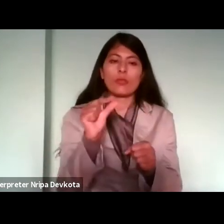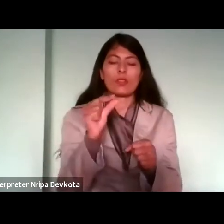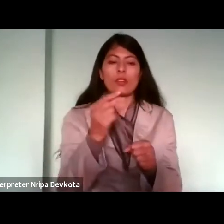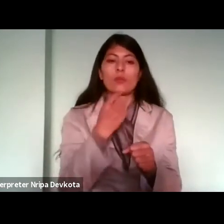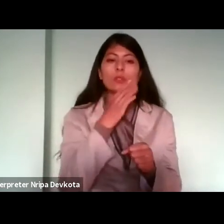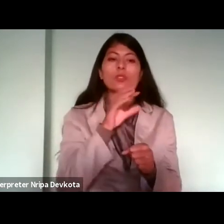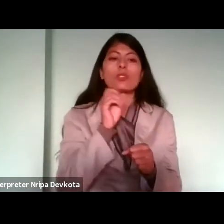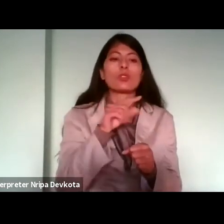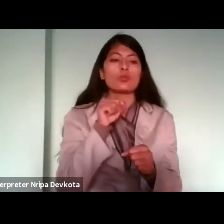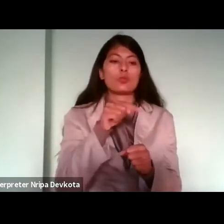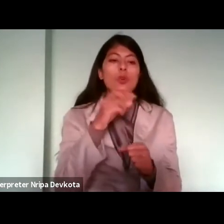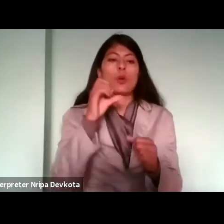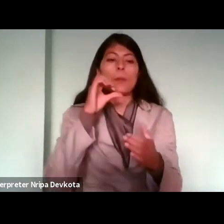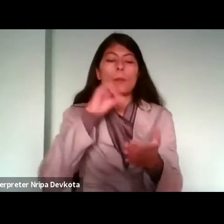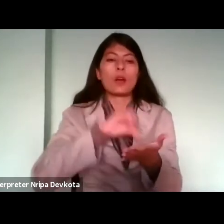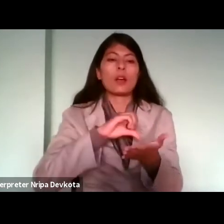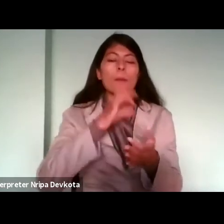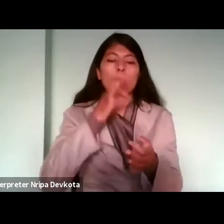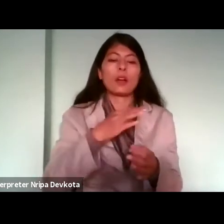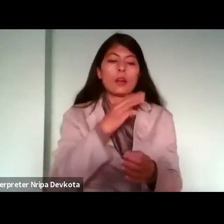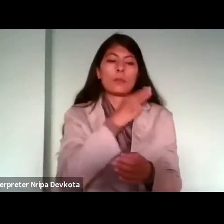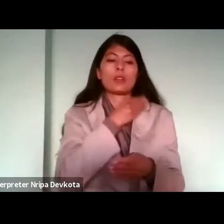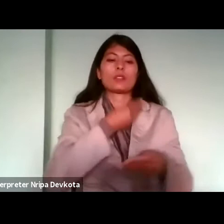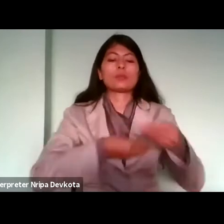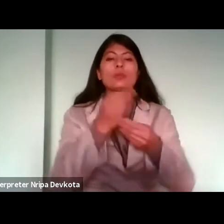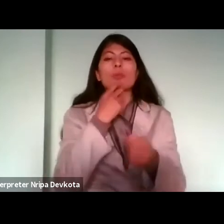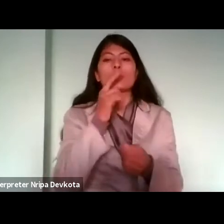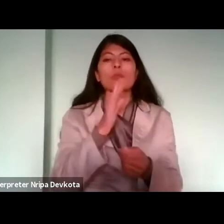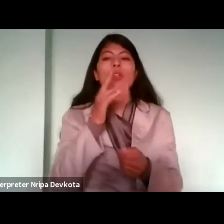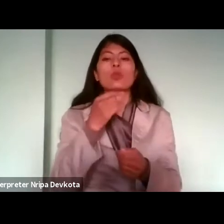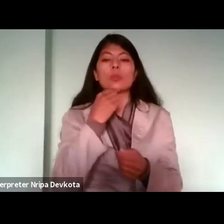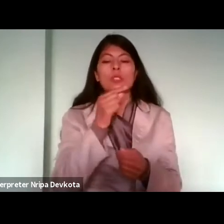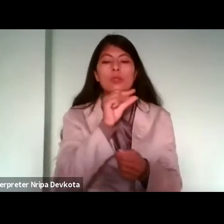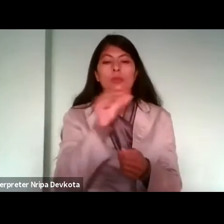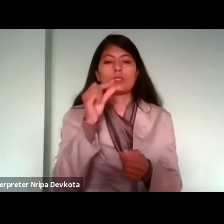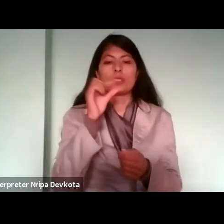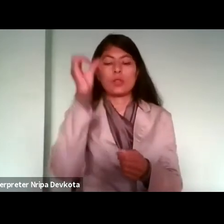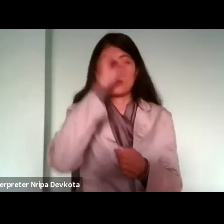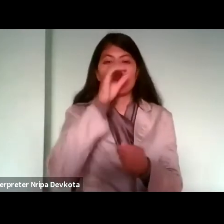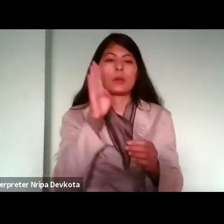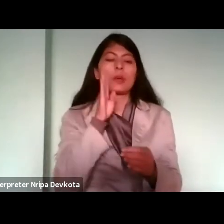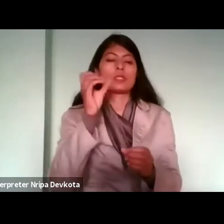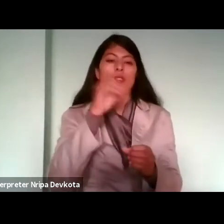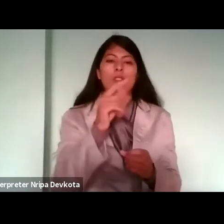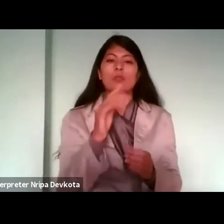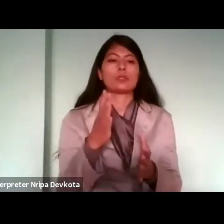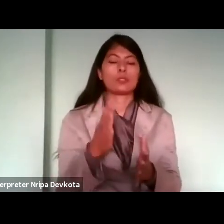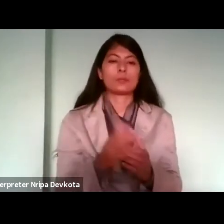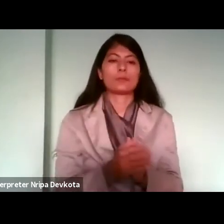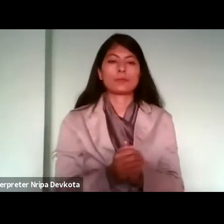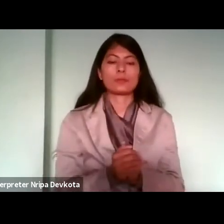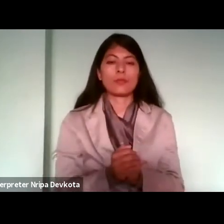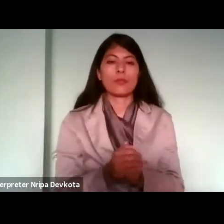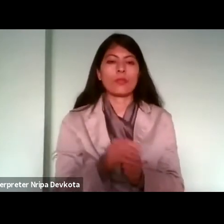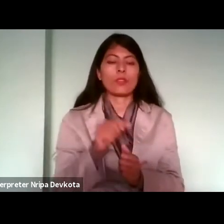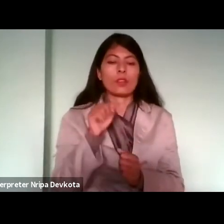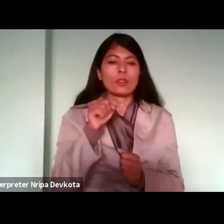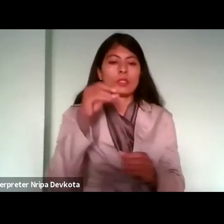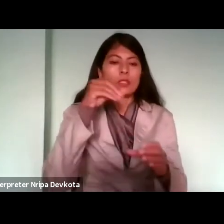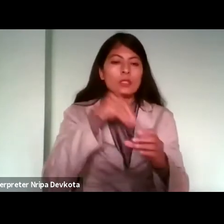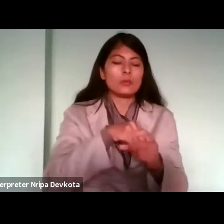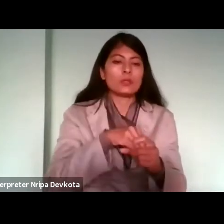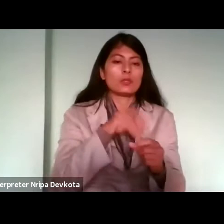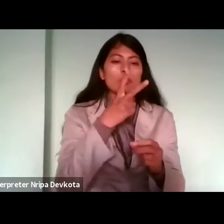trafficking. So a specific example would be the texts in the GR shuttles between